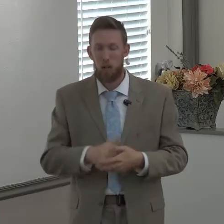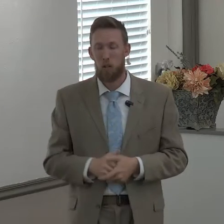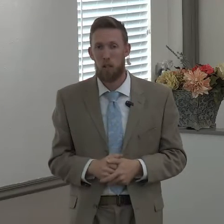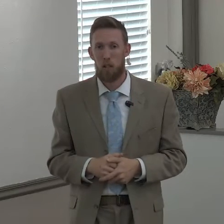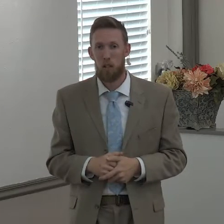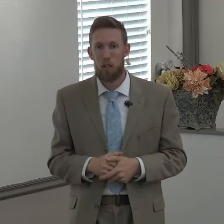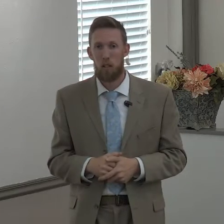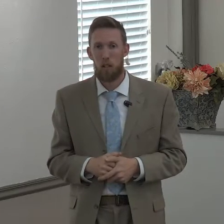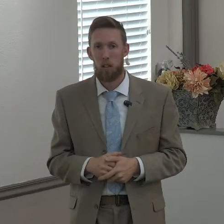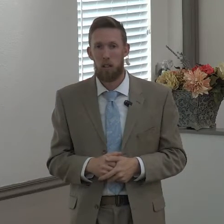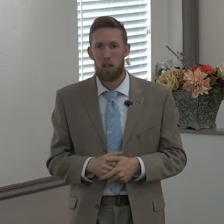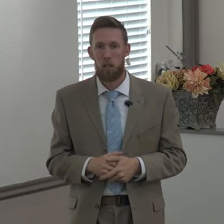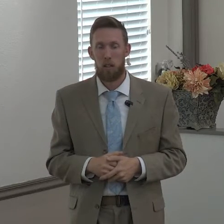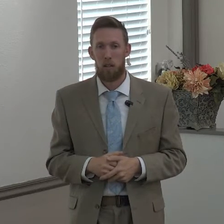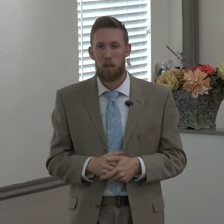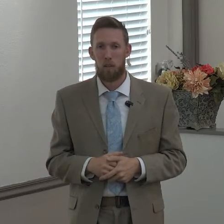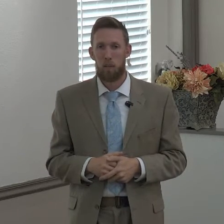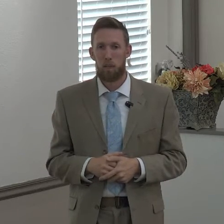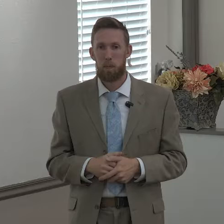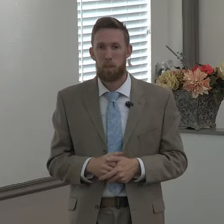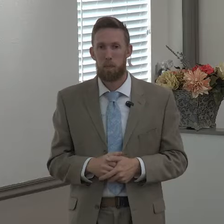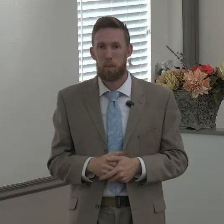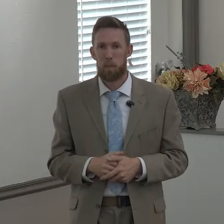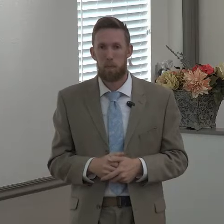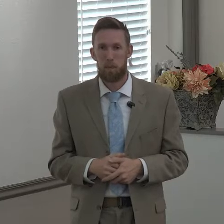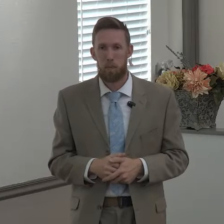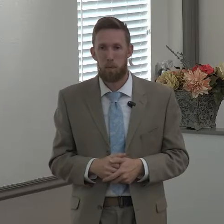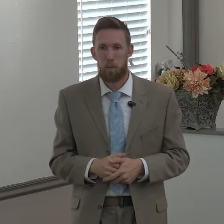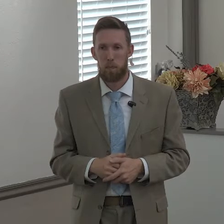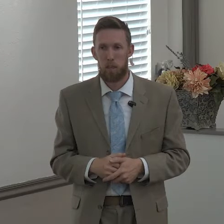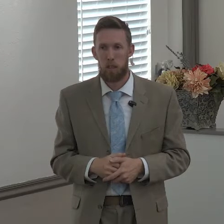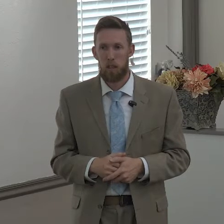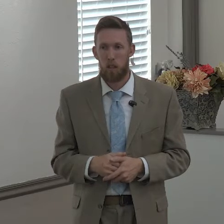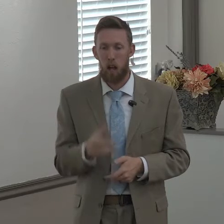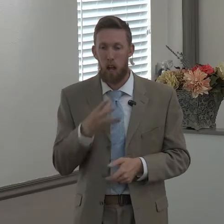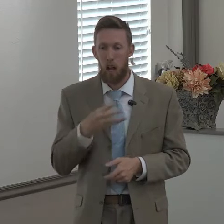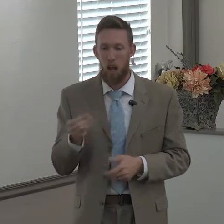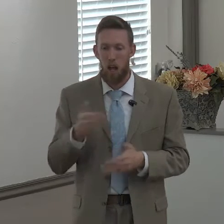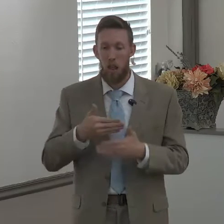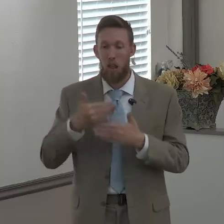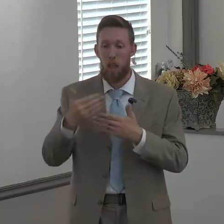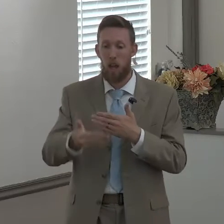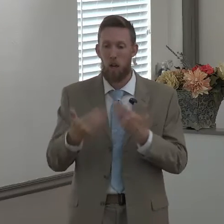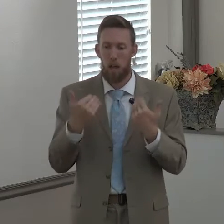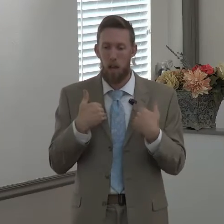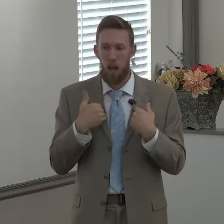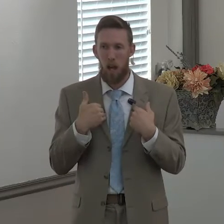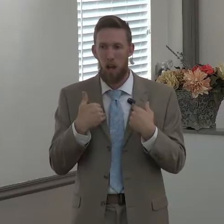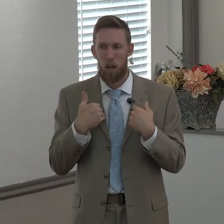Satan. And so the Lord named it. The Lord named it.